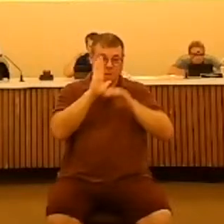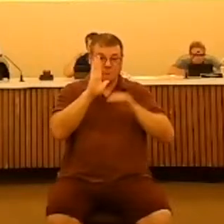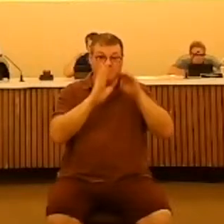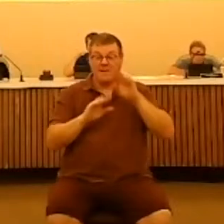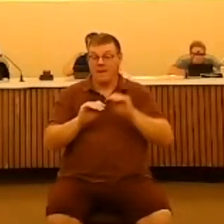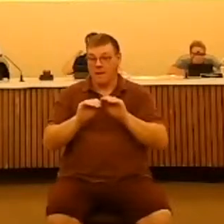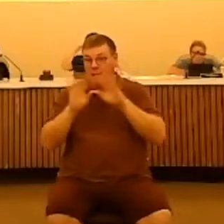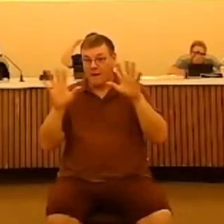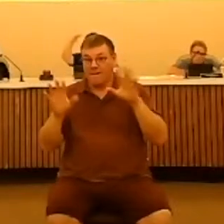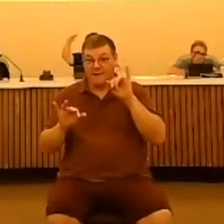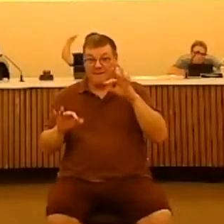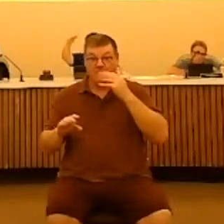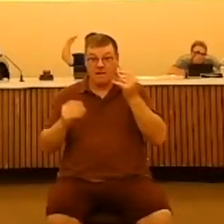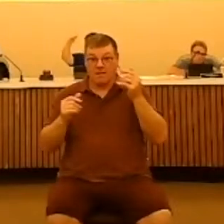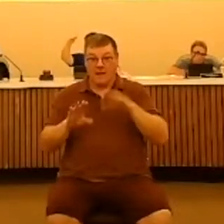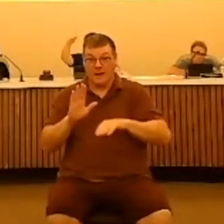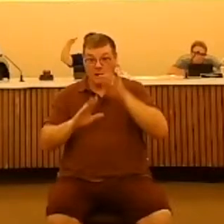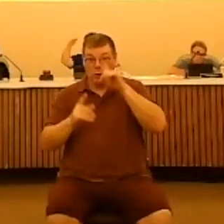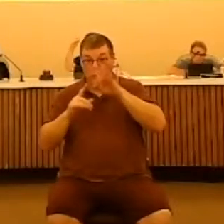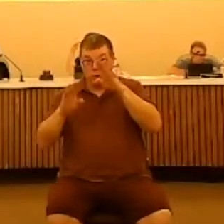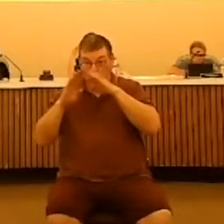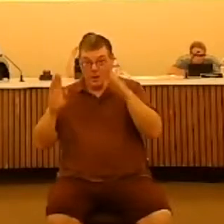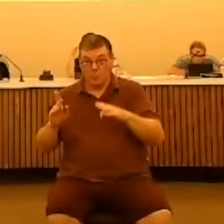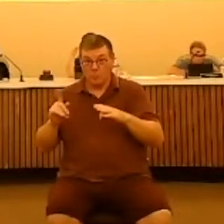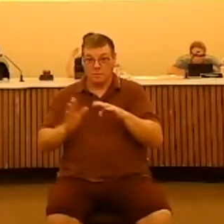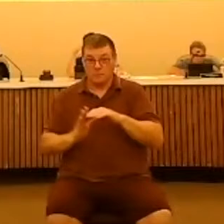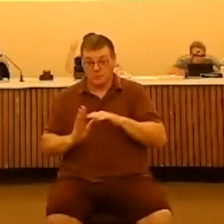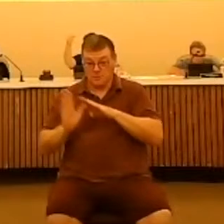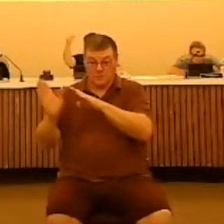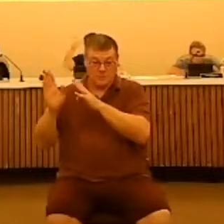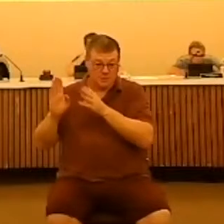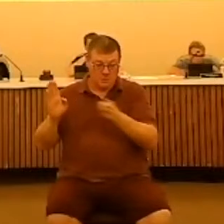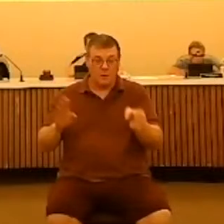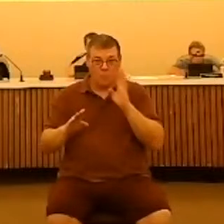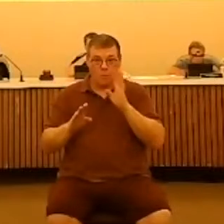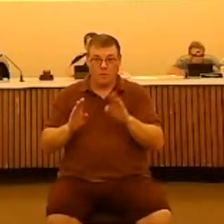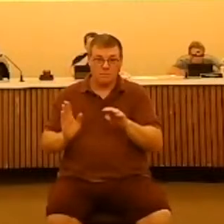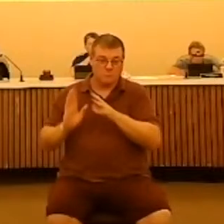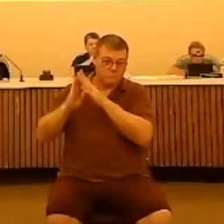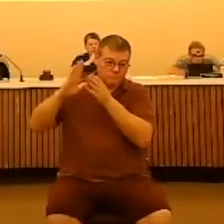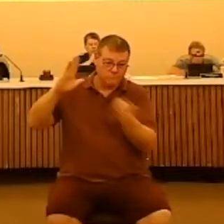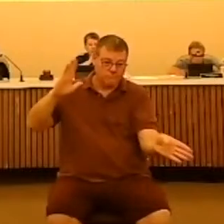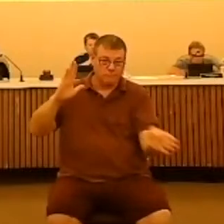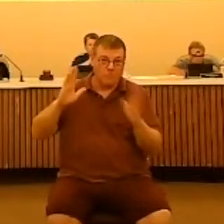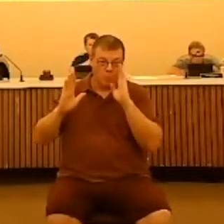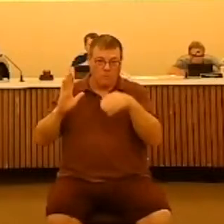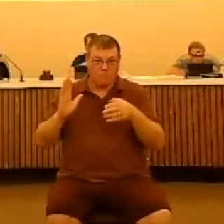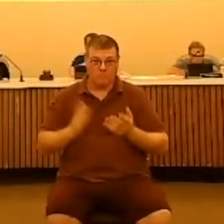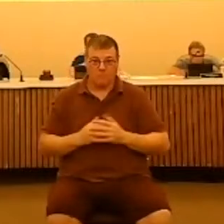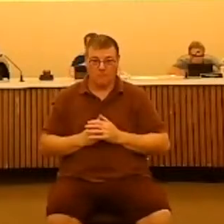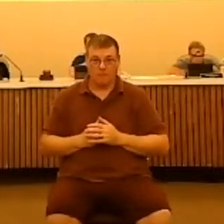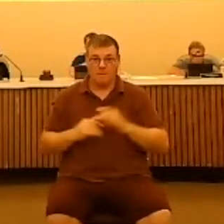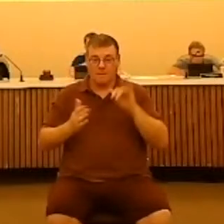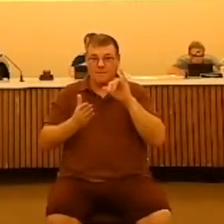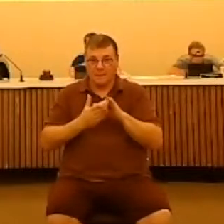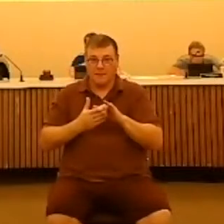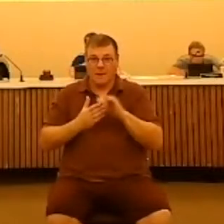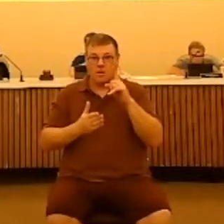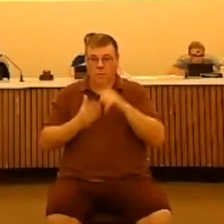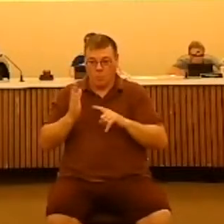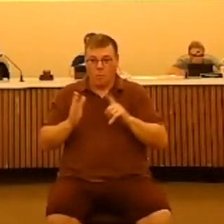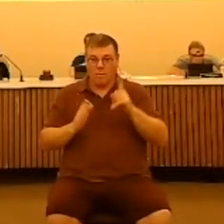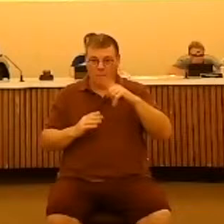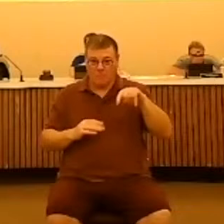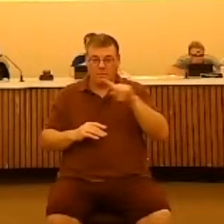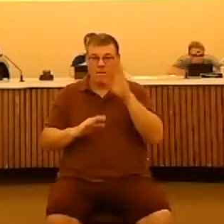if the land is higher towards your house than it is towards the pond, the water is going to flow towards the pond, right? Yeah. So that's what